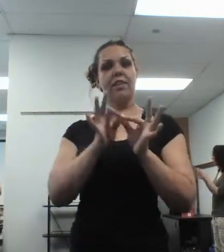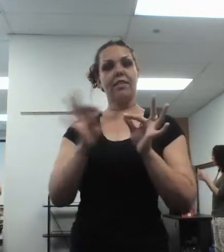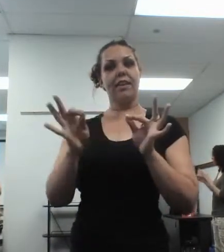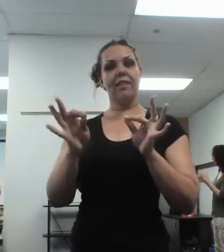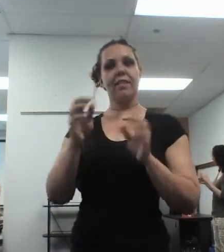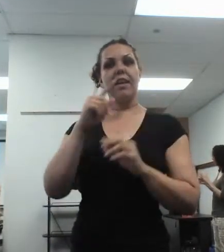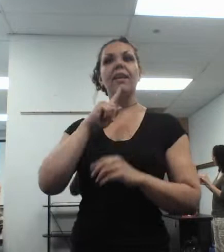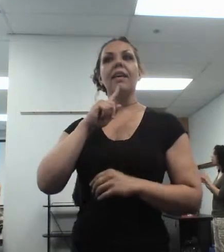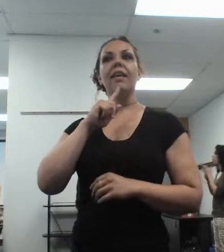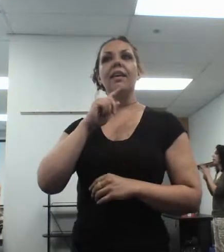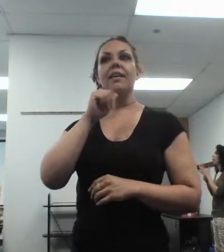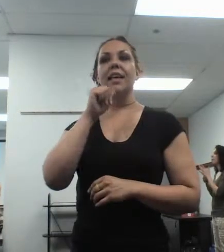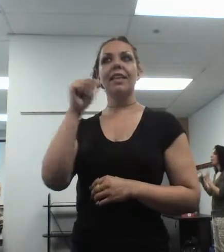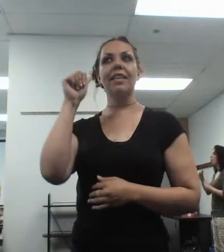I went.